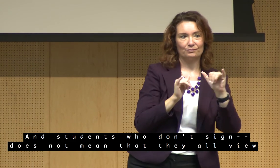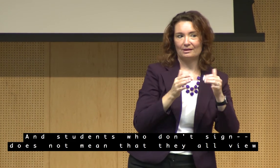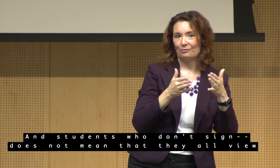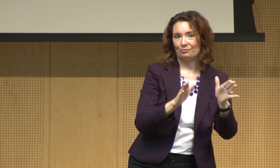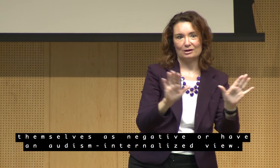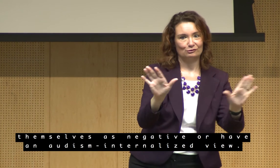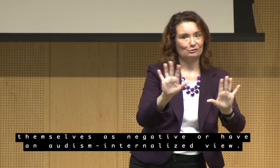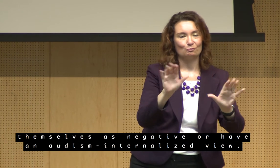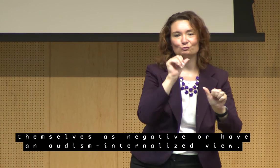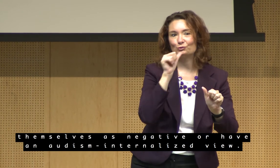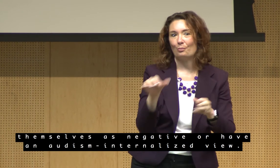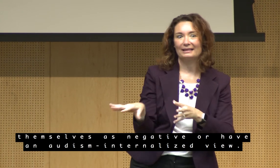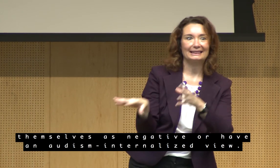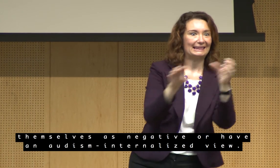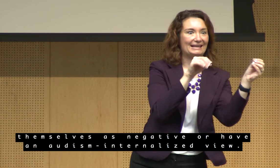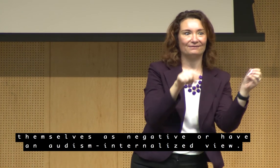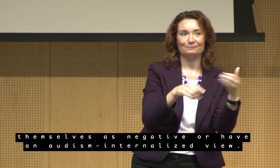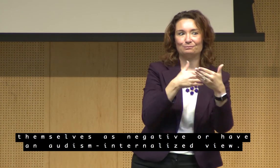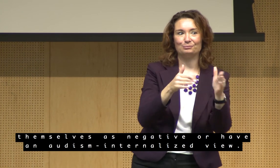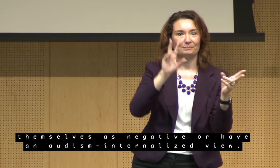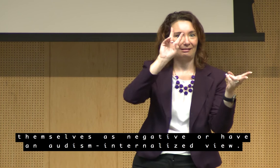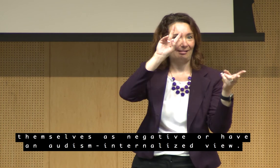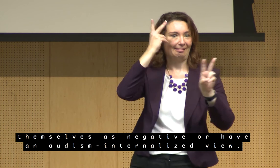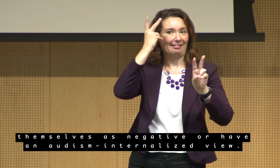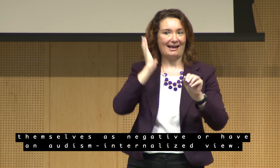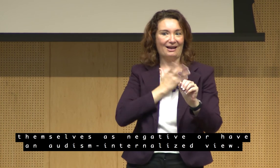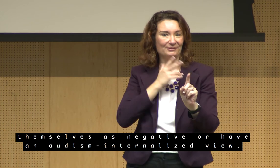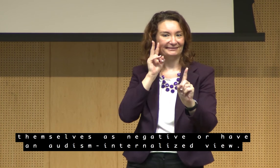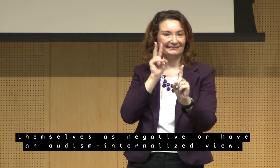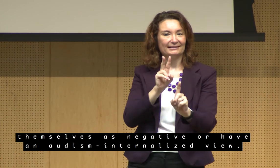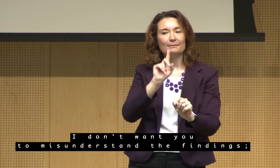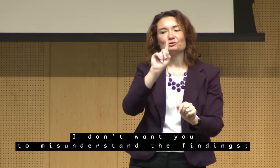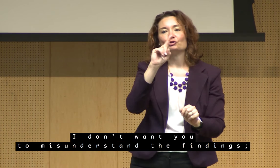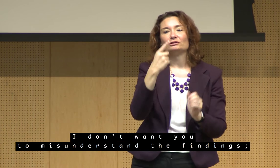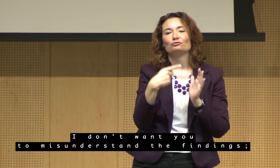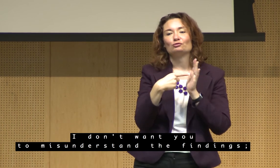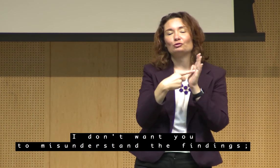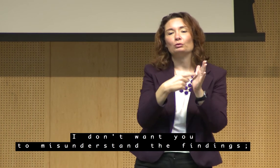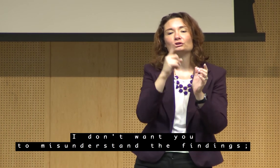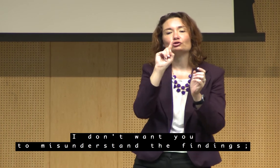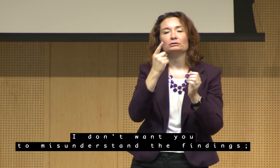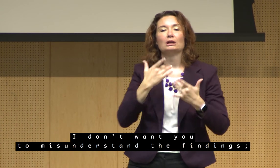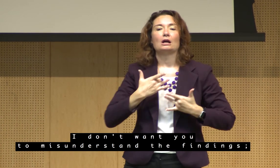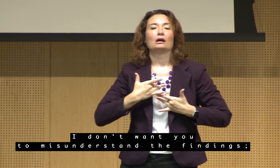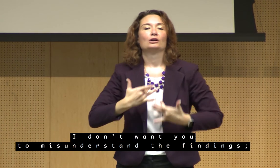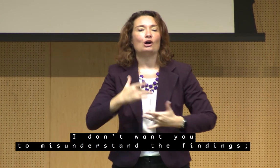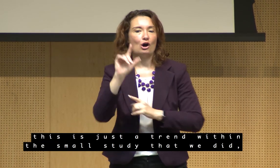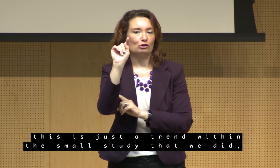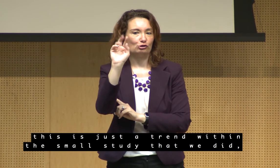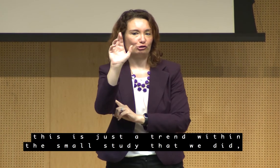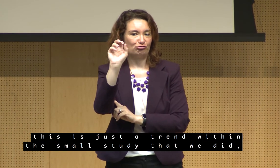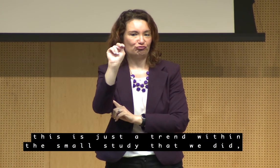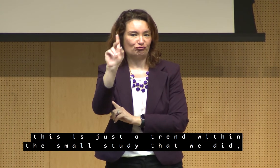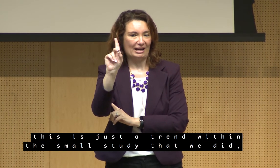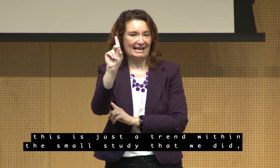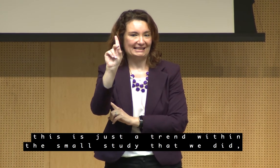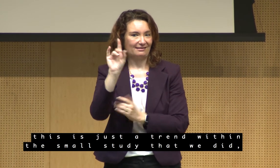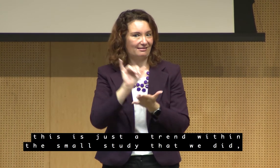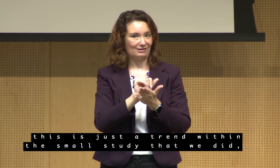view themselves as negative or have an autism internalized view. I don't want you to misunderstand the findings. This is just a trend within